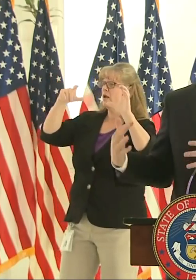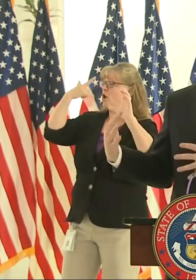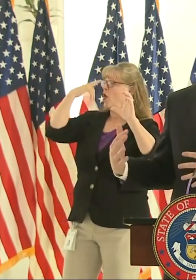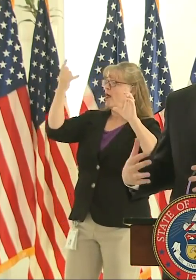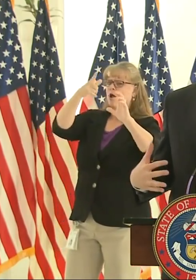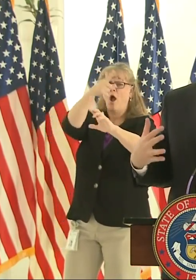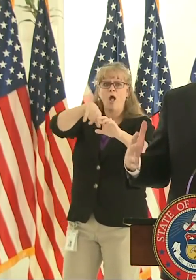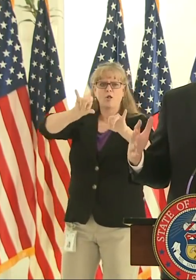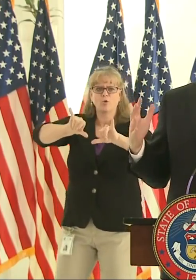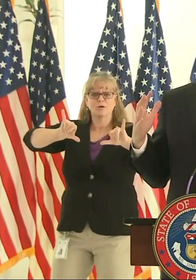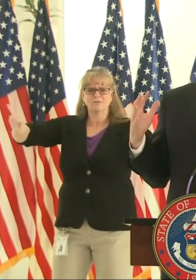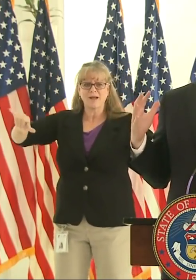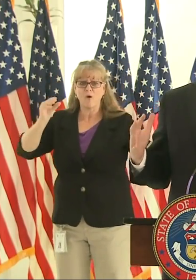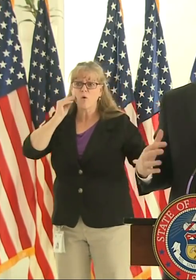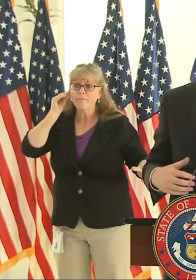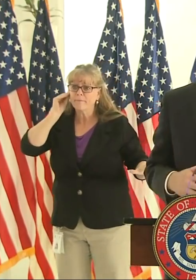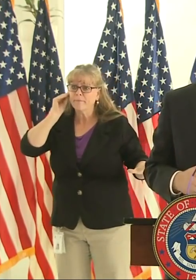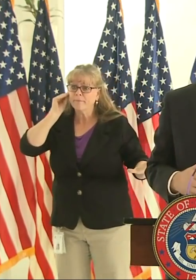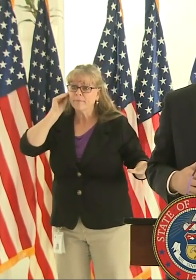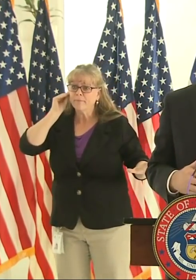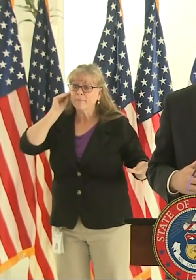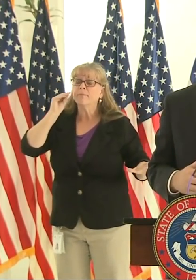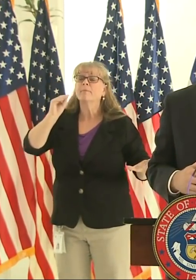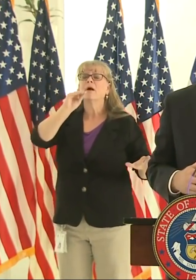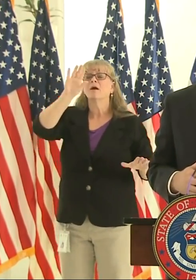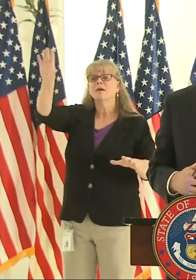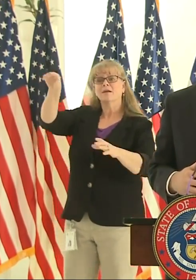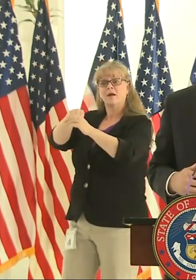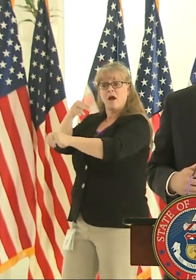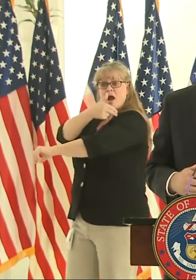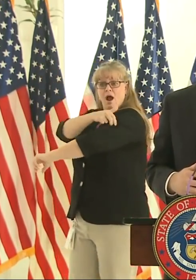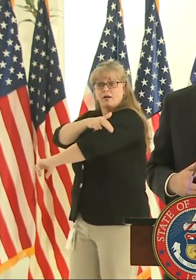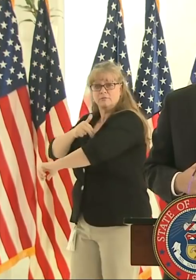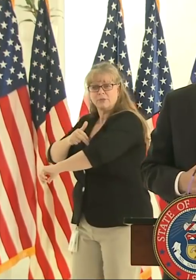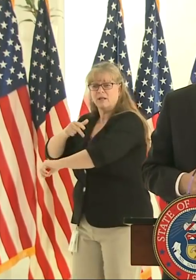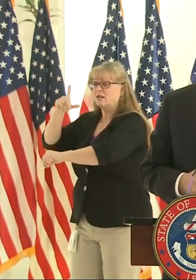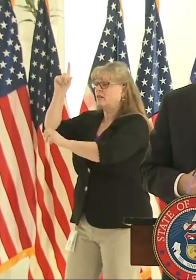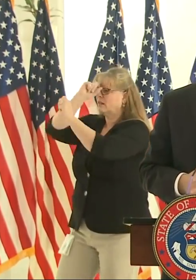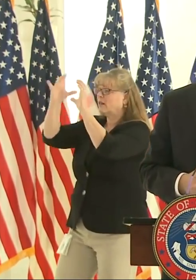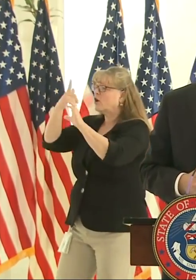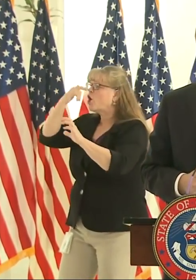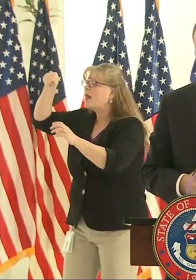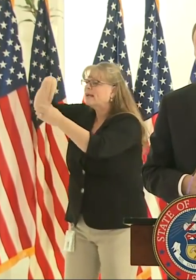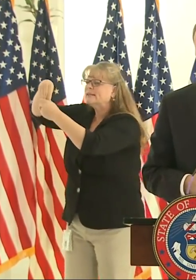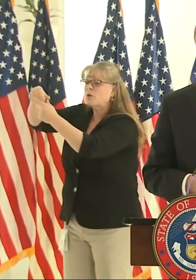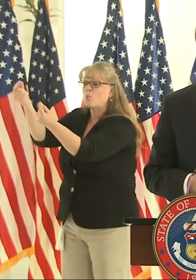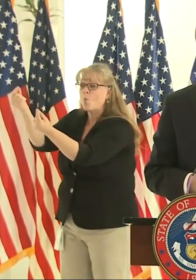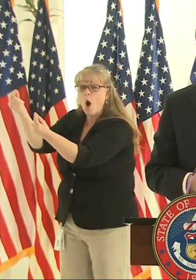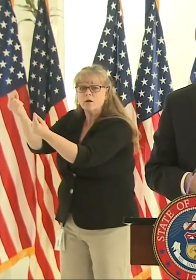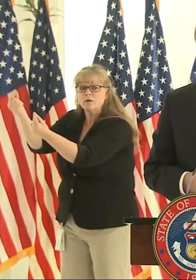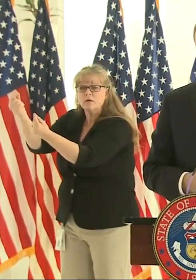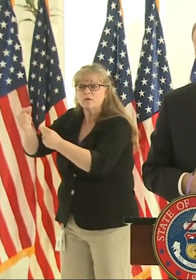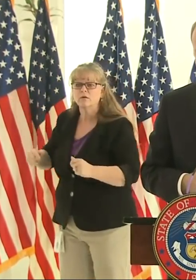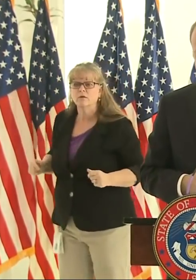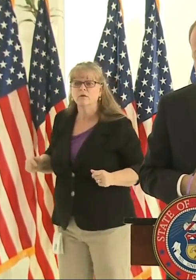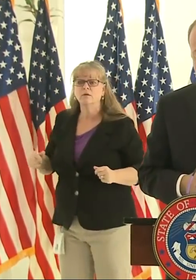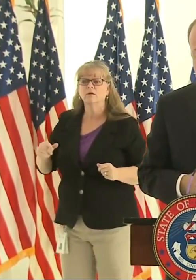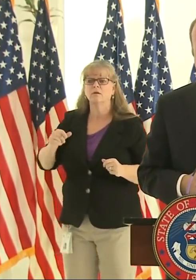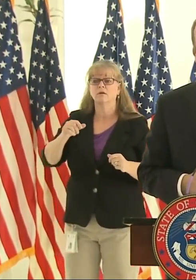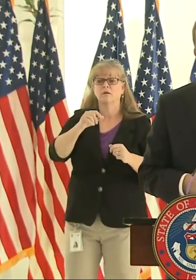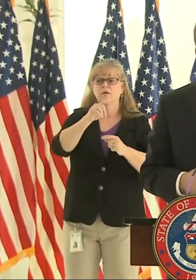We have a new state epidemiological study that Dr. Rachel Herlihy, our state epidemiologist, will introduce in a few moments. First, a